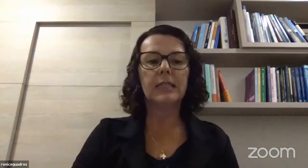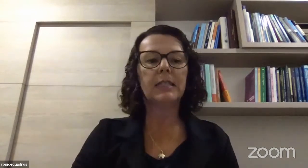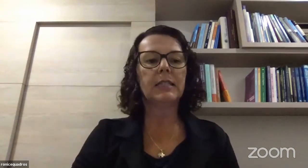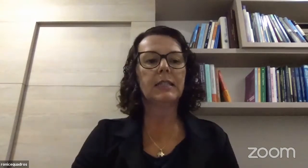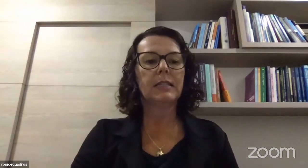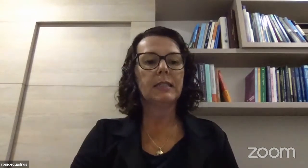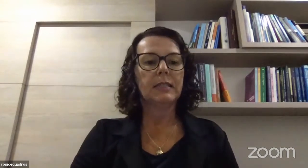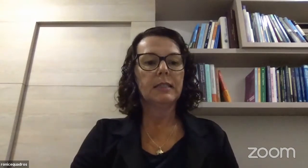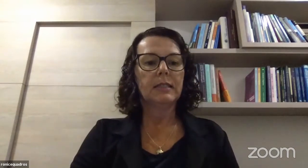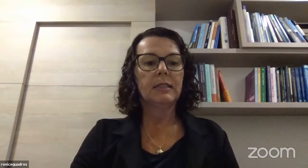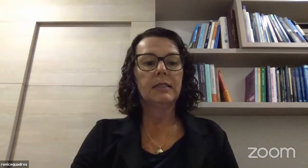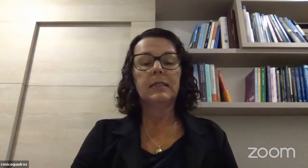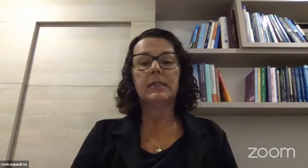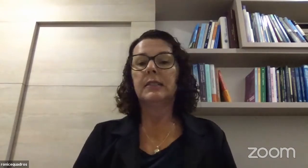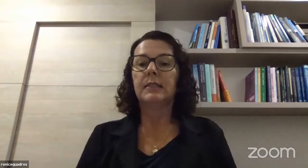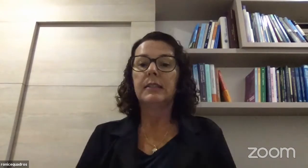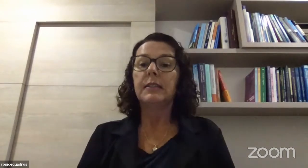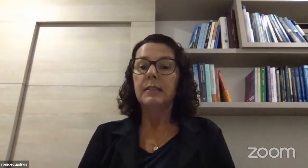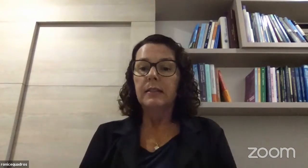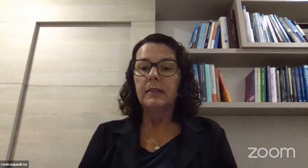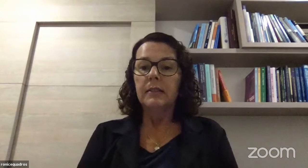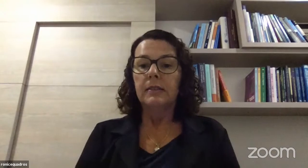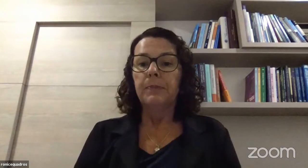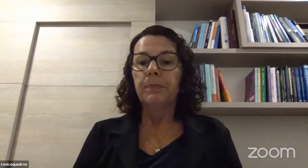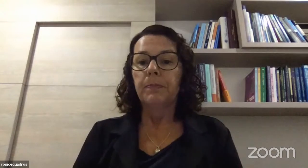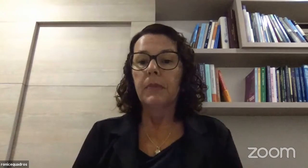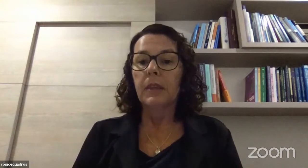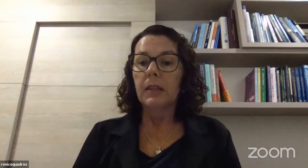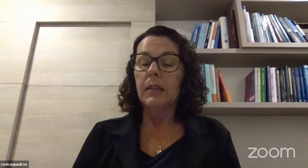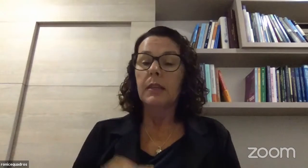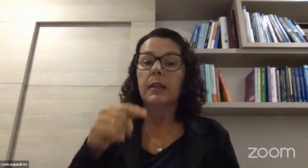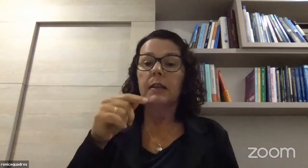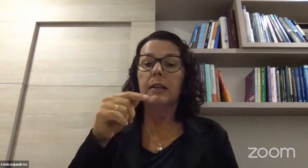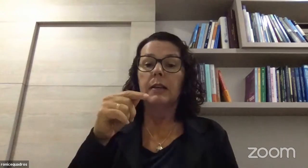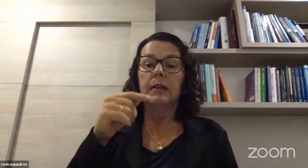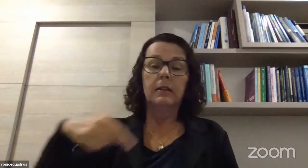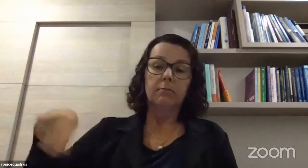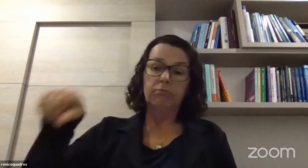So to start, we will be discussing deaf rights.